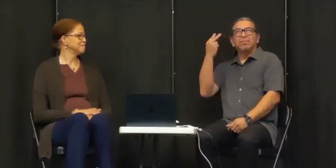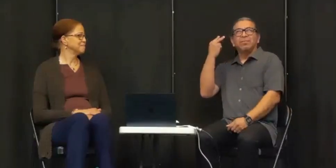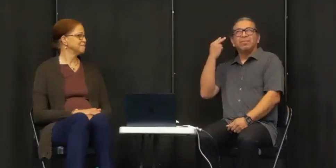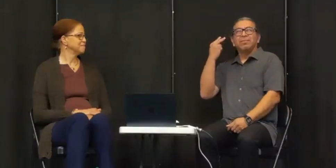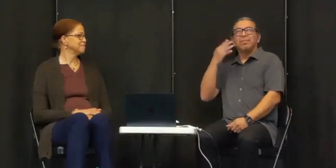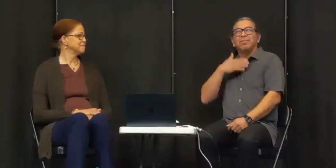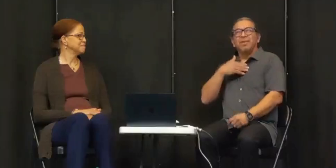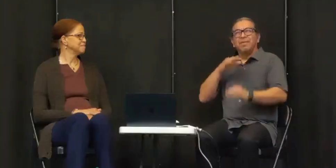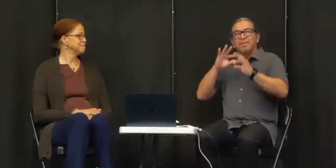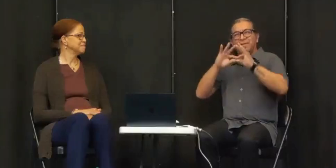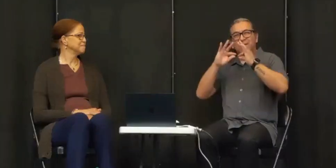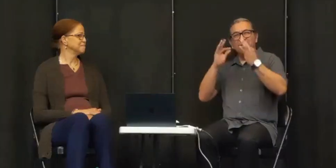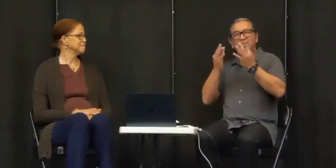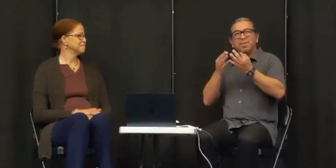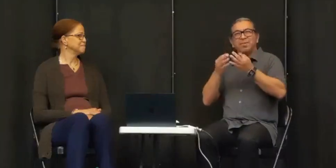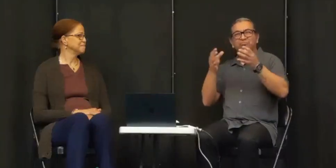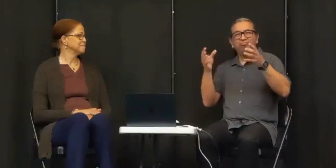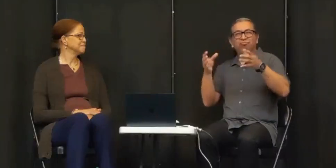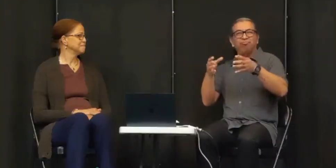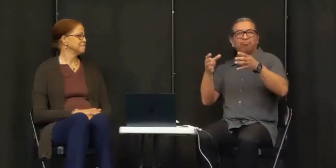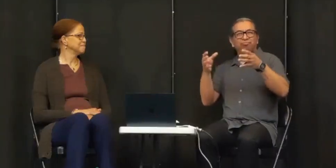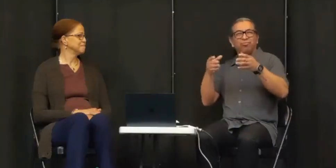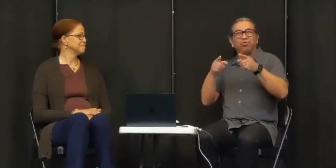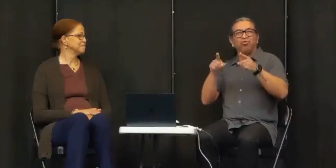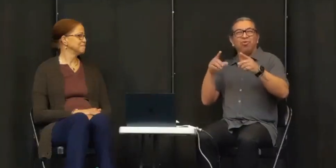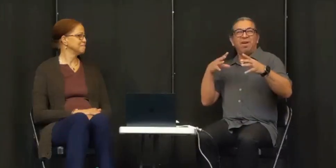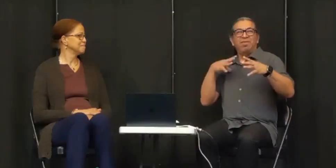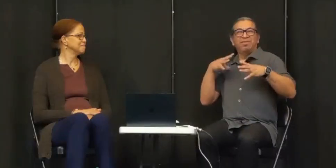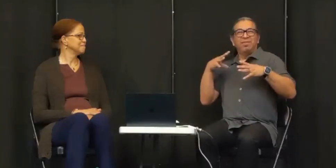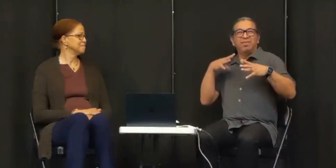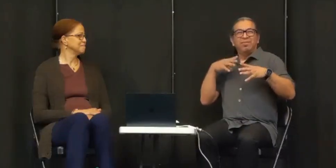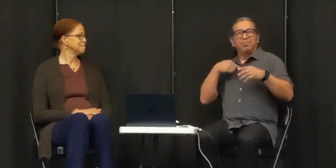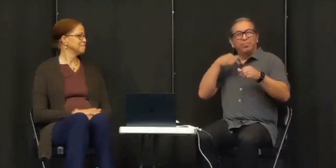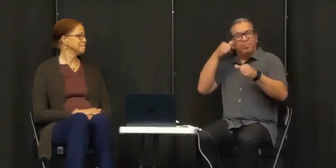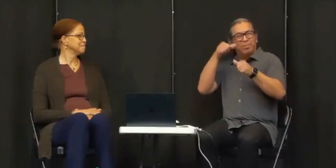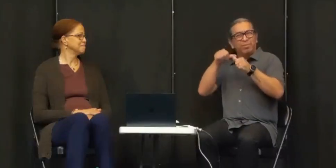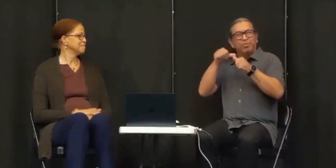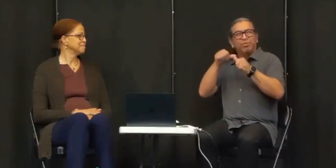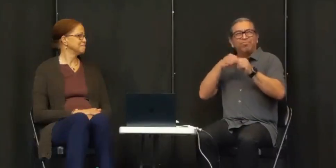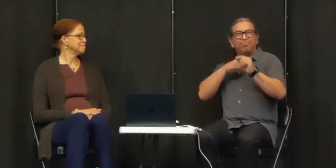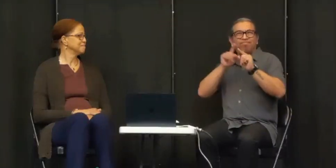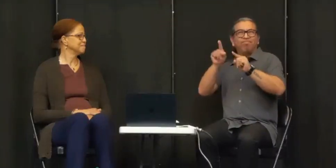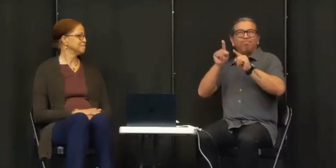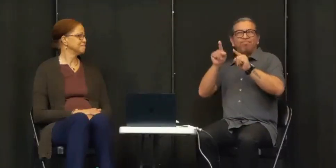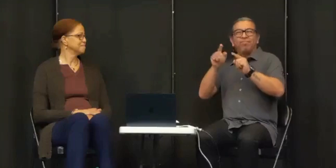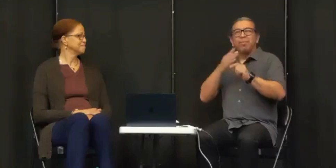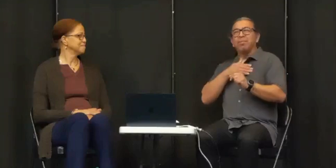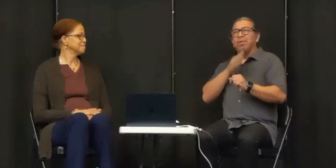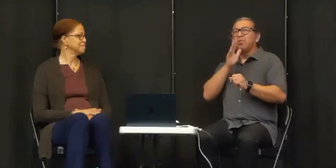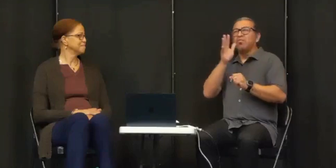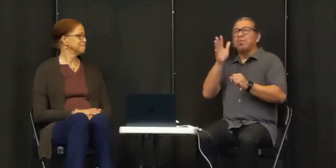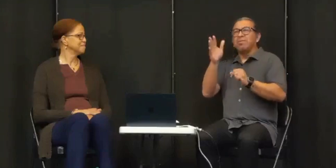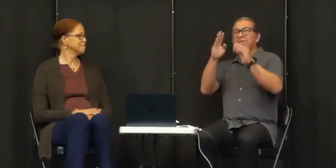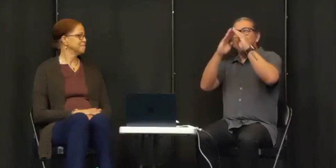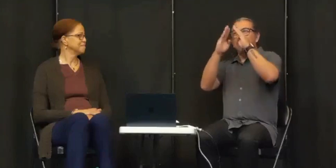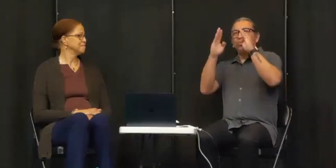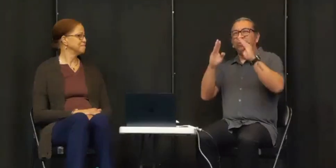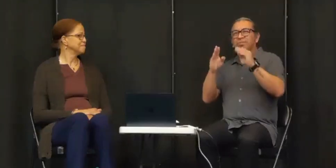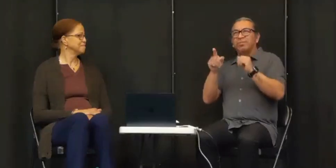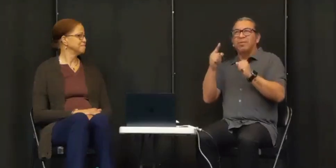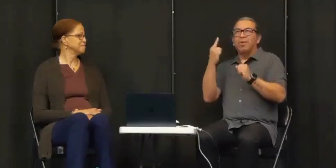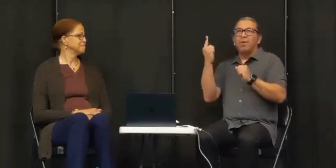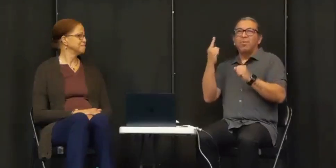and it kind of brought me back to my family gatherings during the holidays. Remember, I would go,